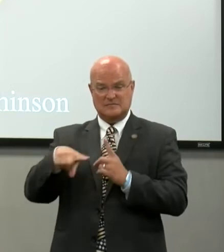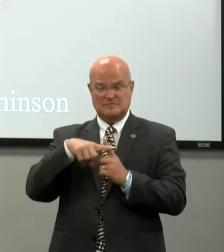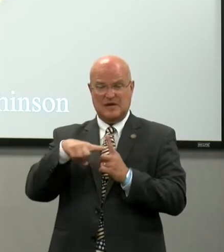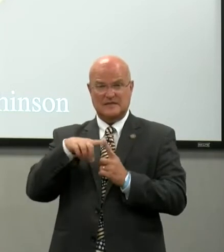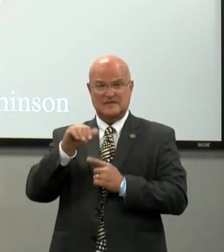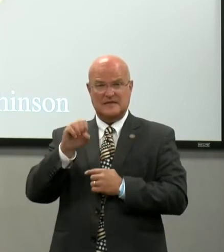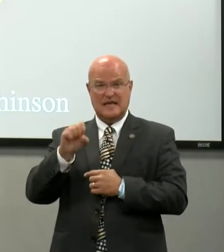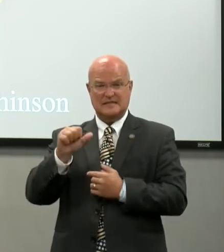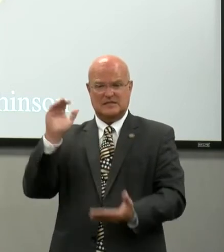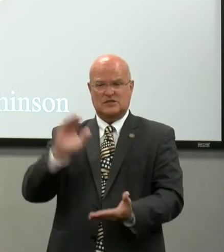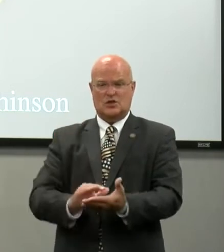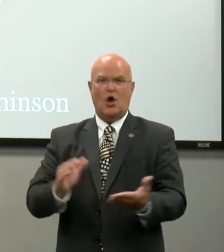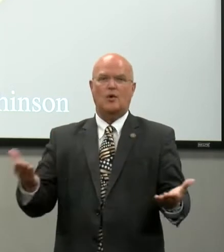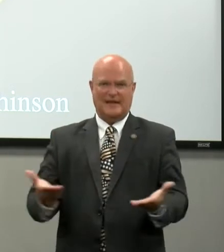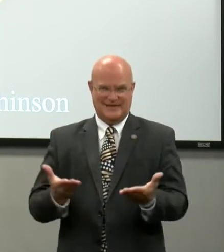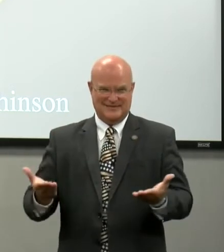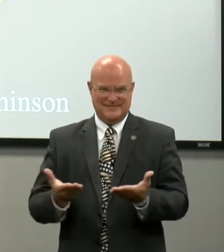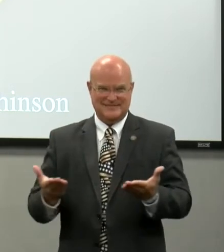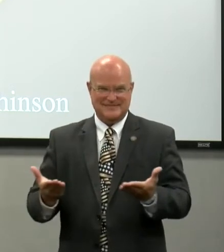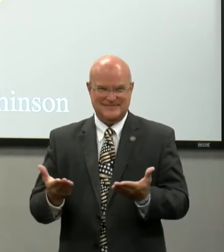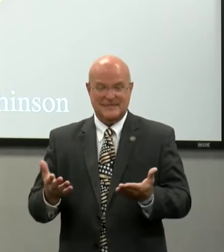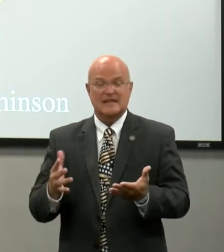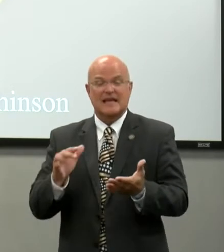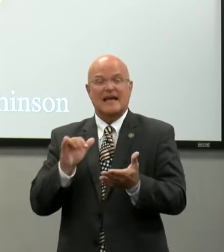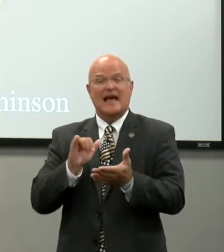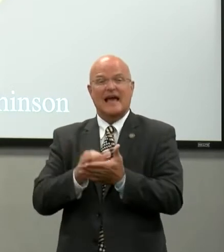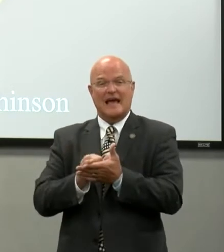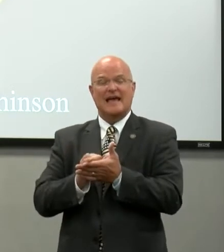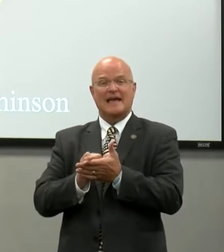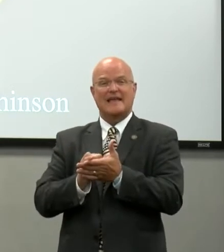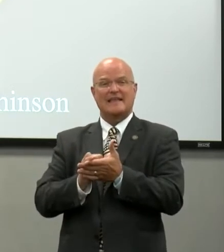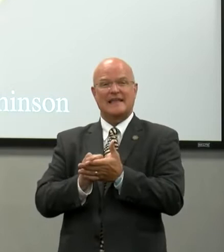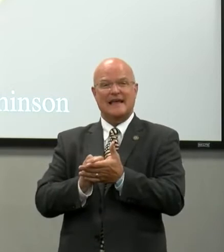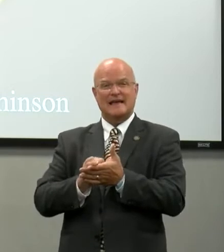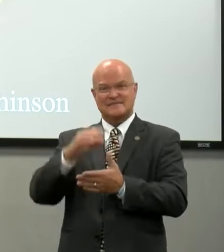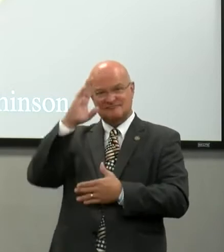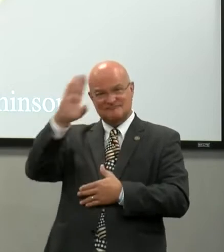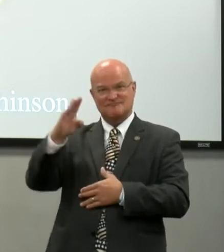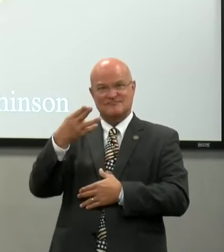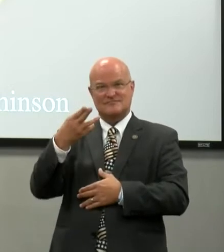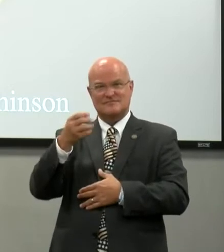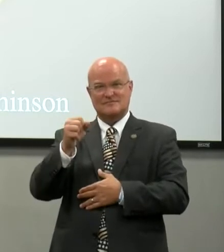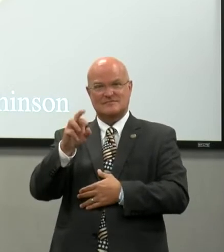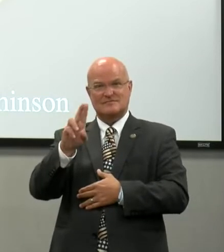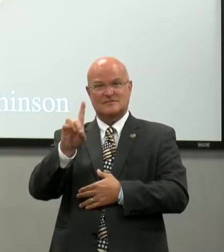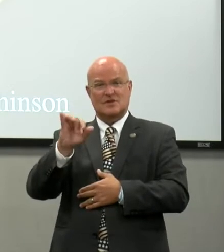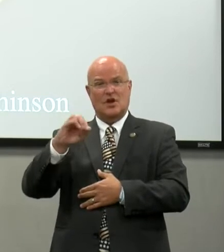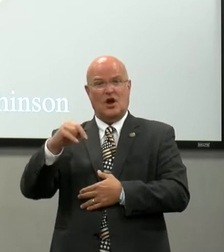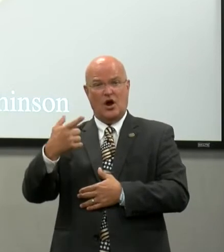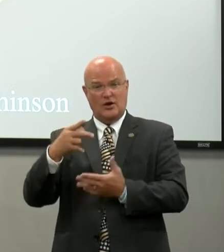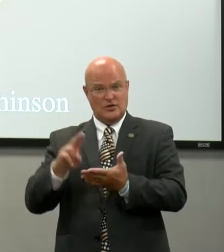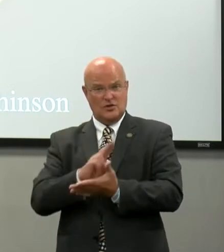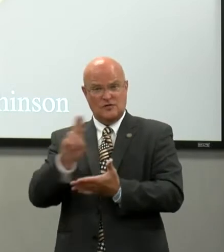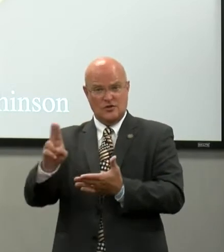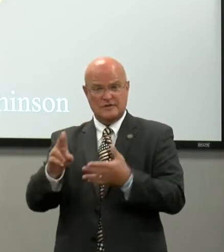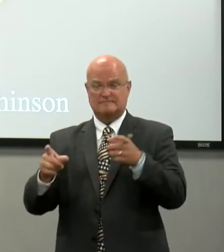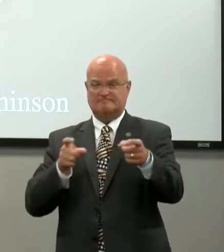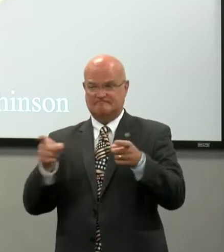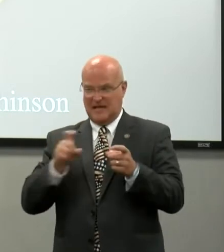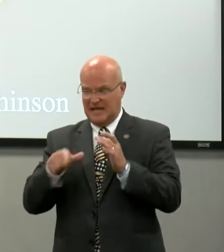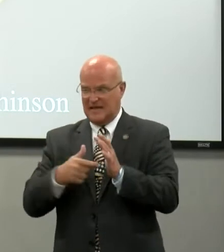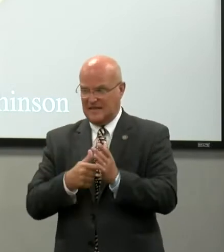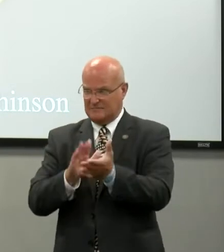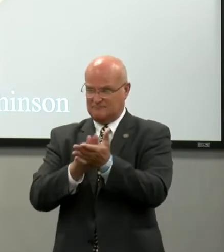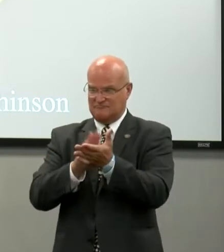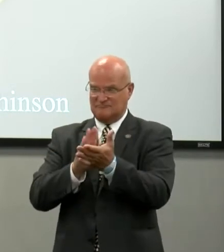positive cases is very low. And that's a tribute to Harding University that's here and how they've managed this, and